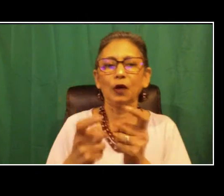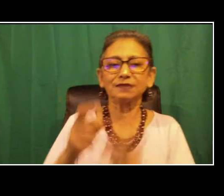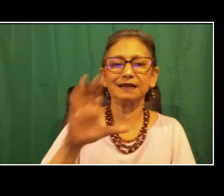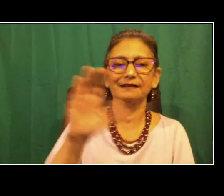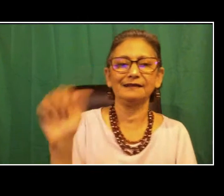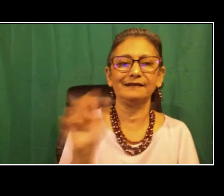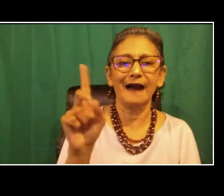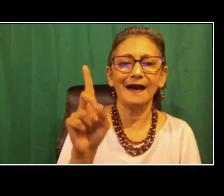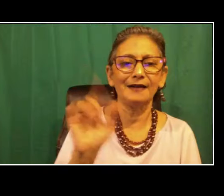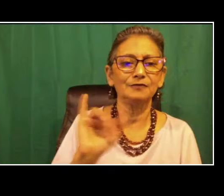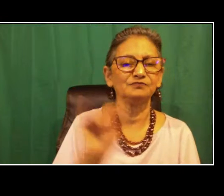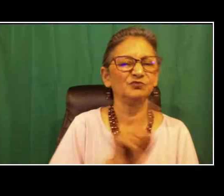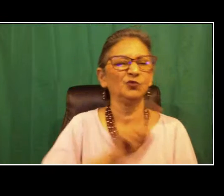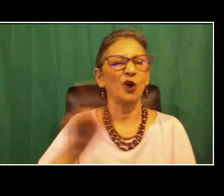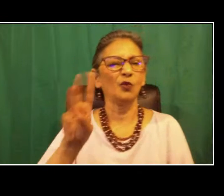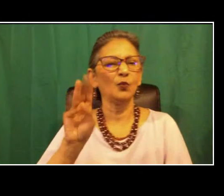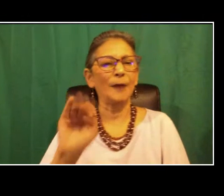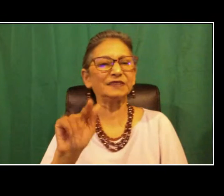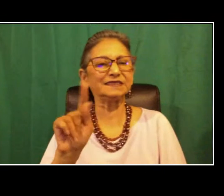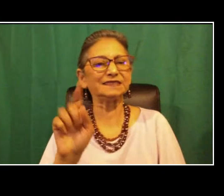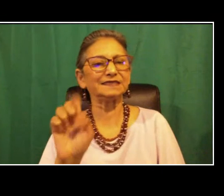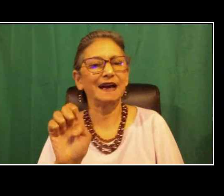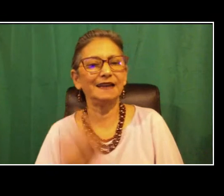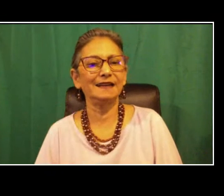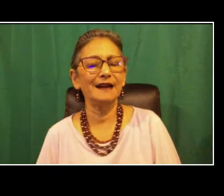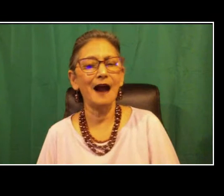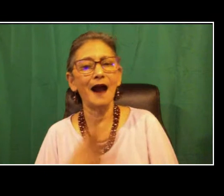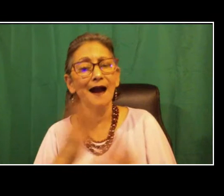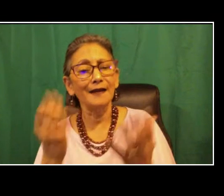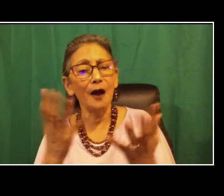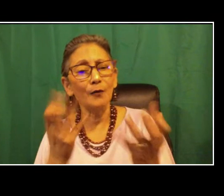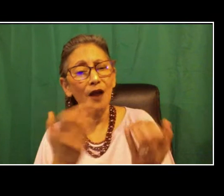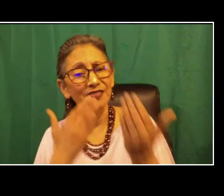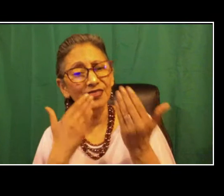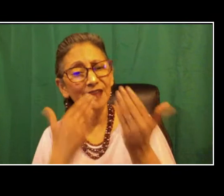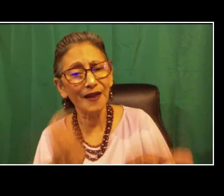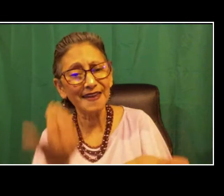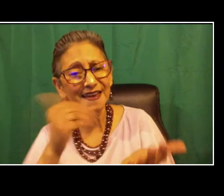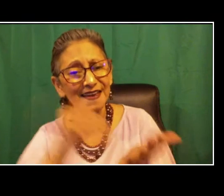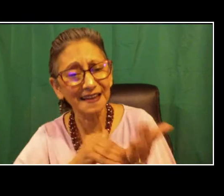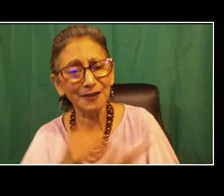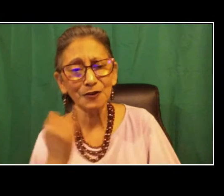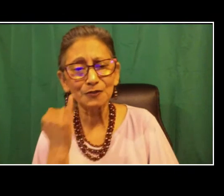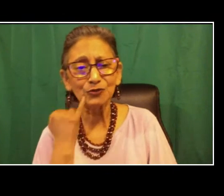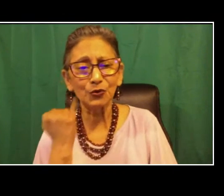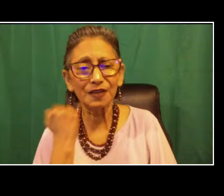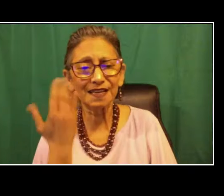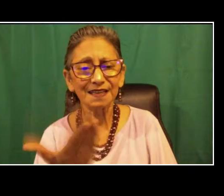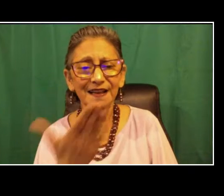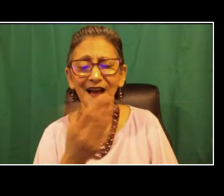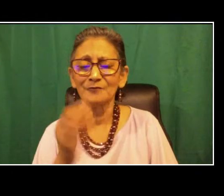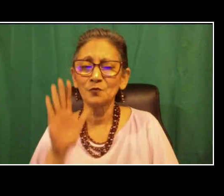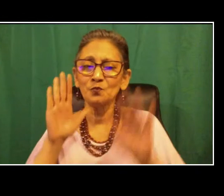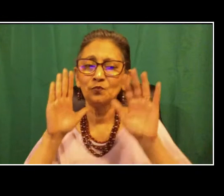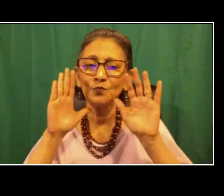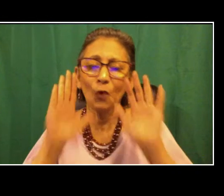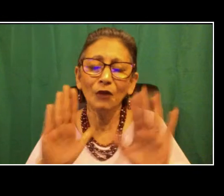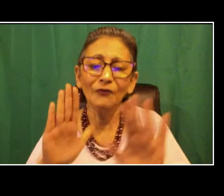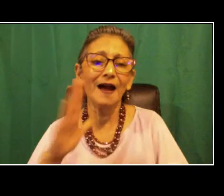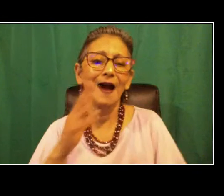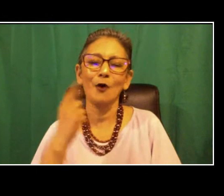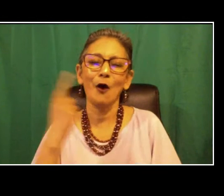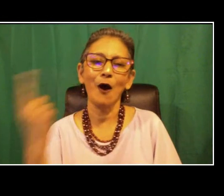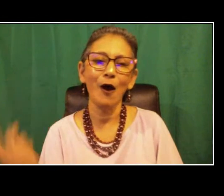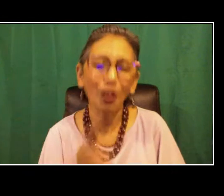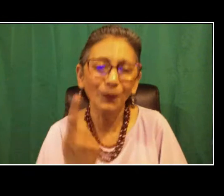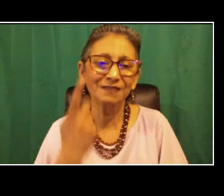us. And if you want to see this continue, important events like this, consider donating to CAD on our website. I just